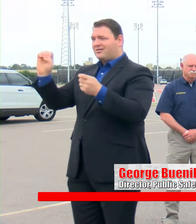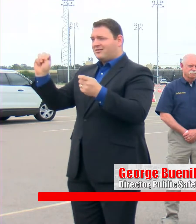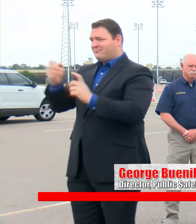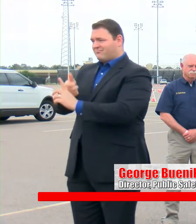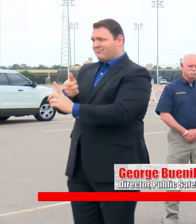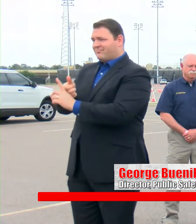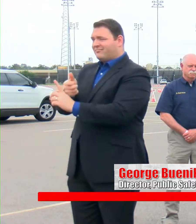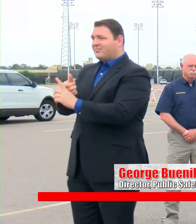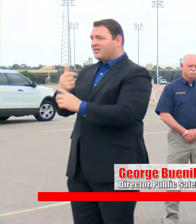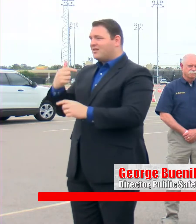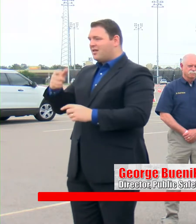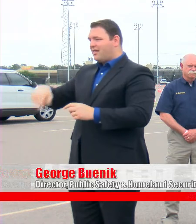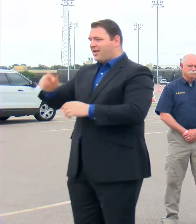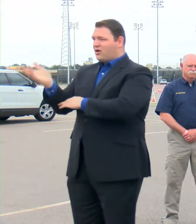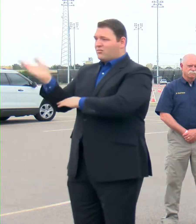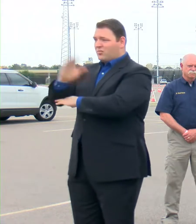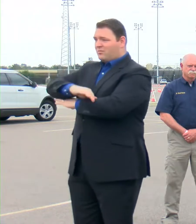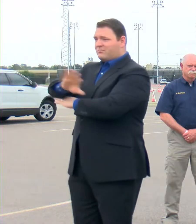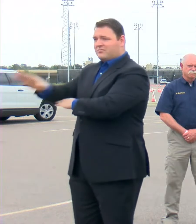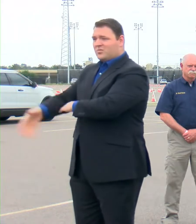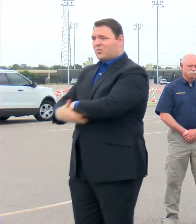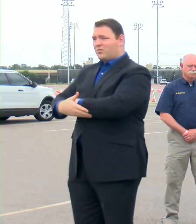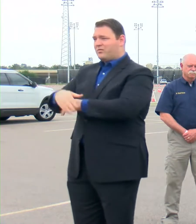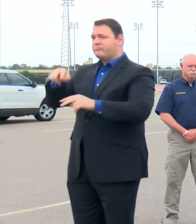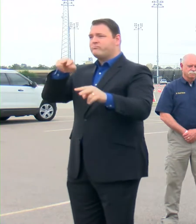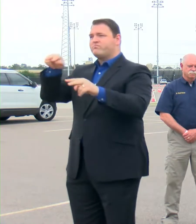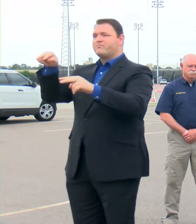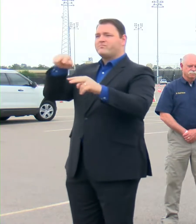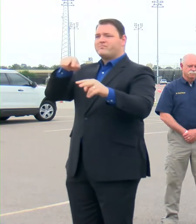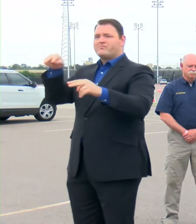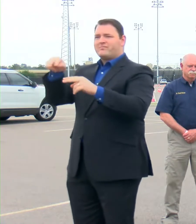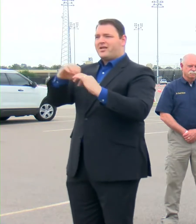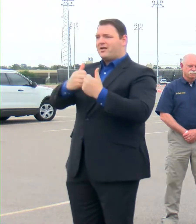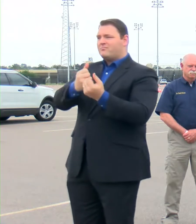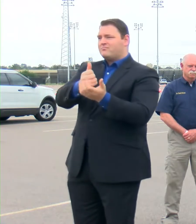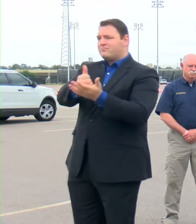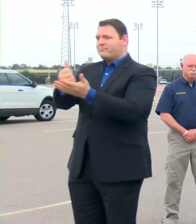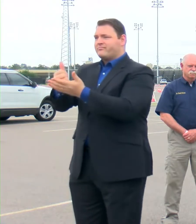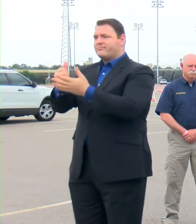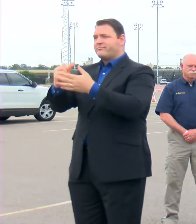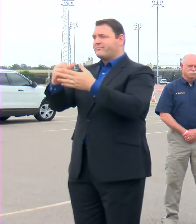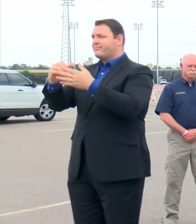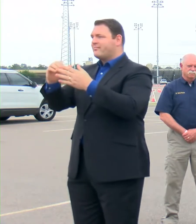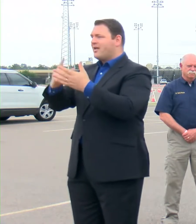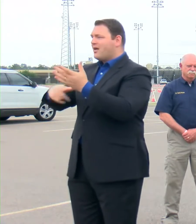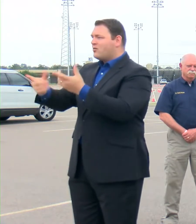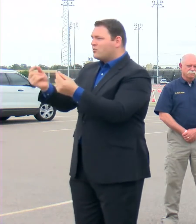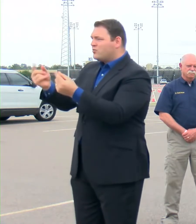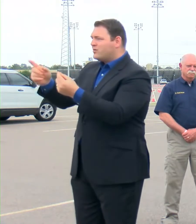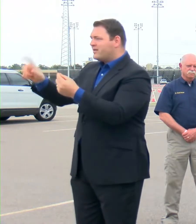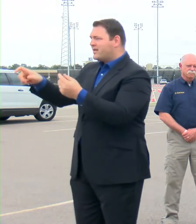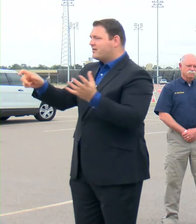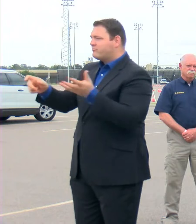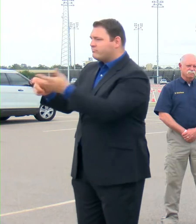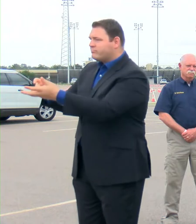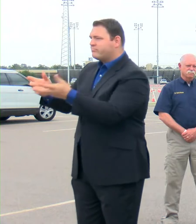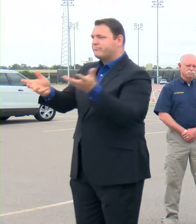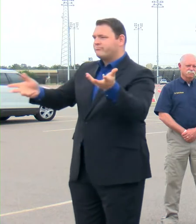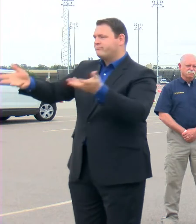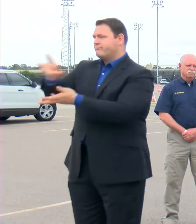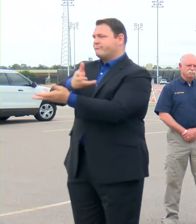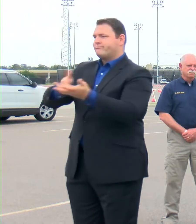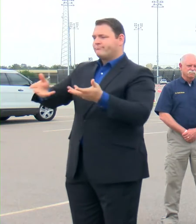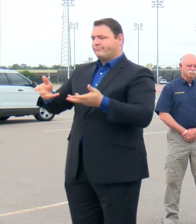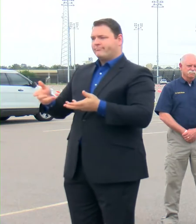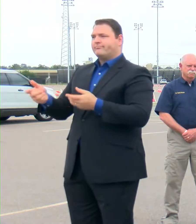situational awareness 24 hours a day and helping coordinate all the city resources. As the mayor